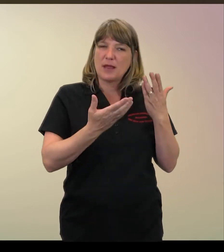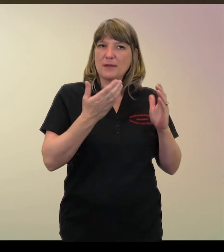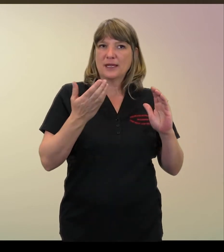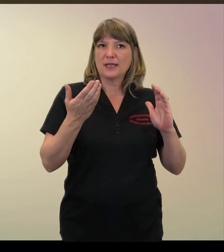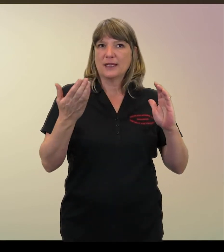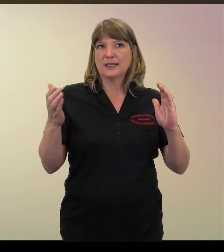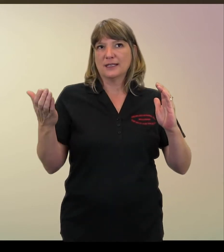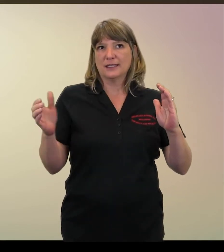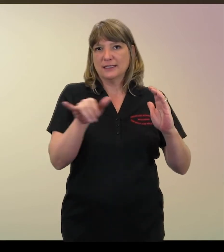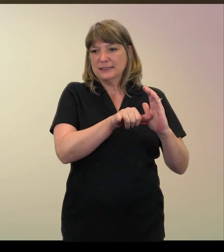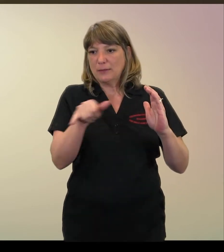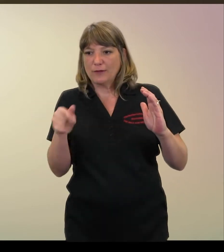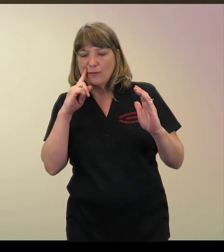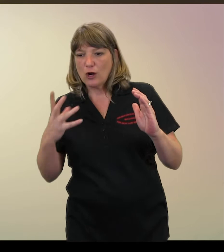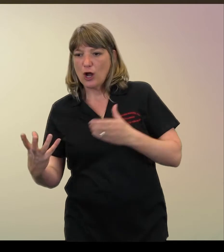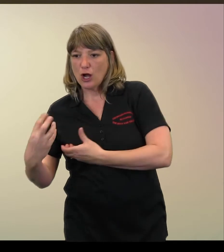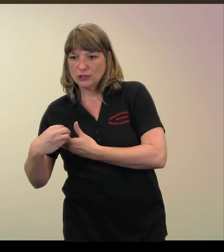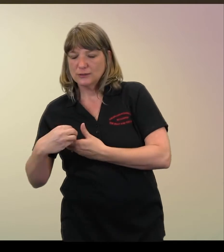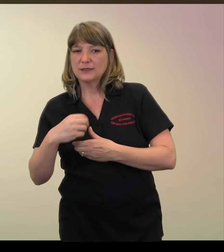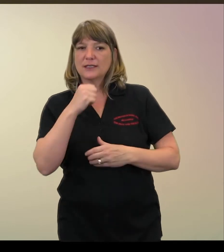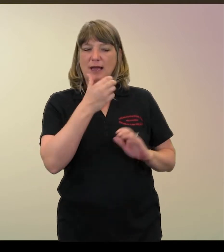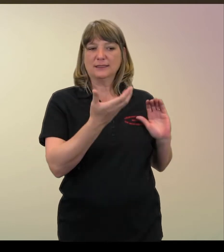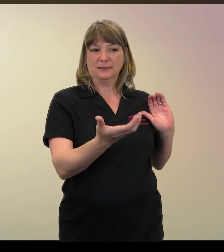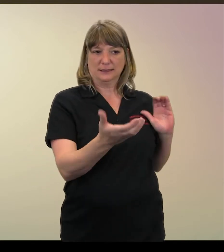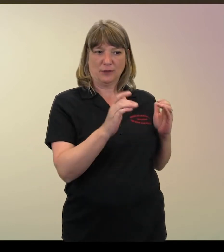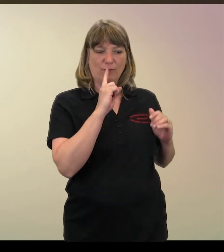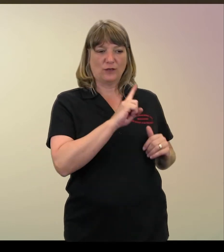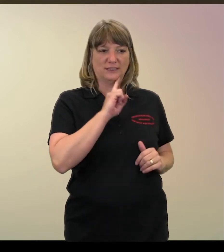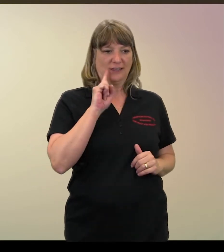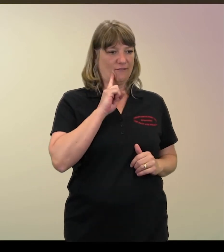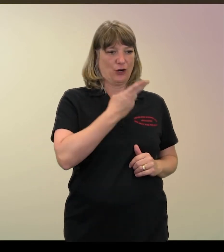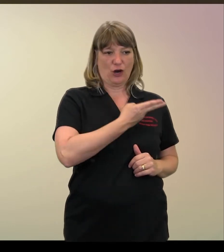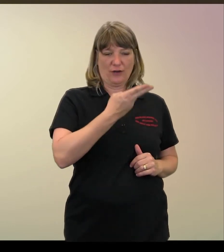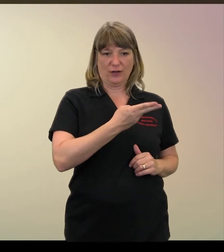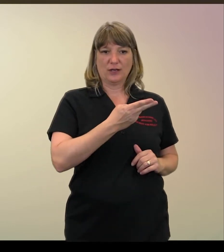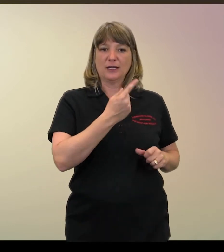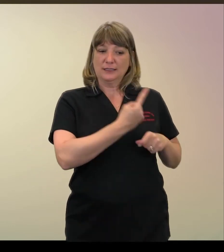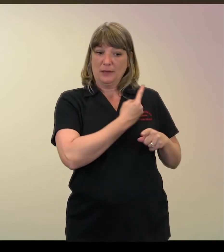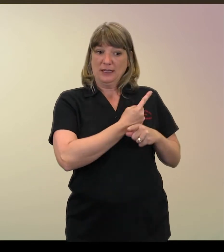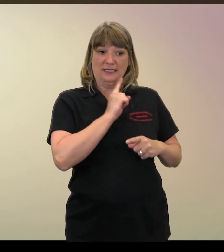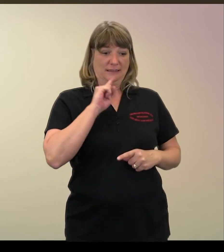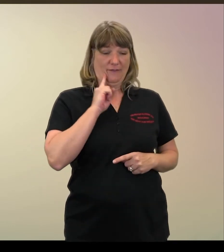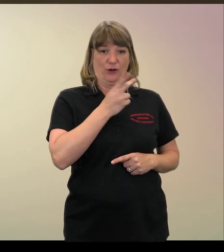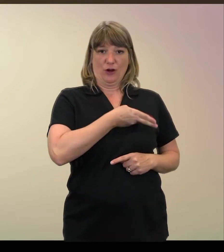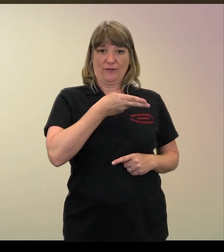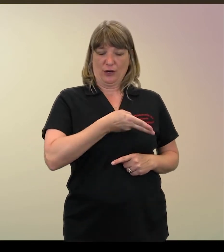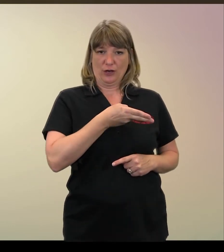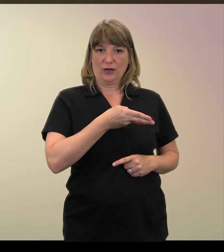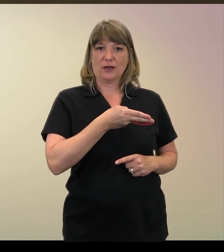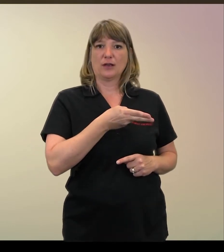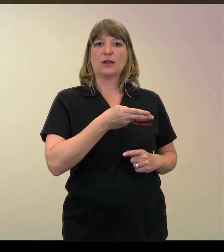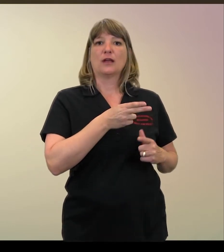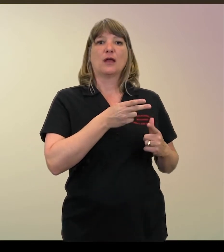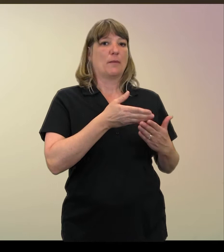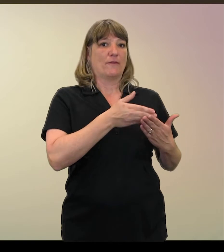more similar to children with autism than to children who are deaf and hard of hearing. So typically developing children who are deaf and hard of hearing before they establish